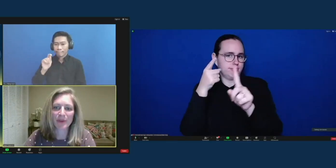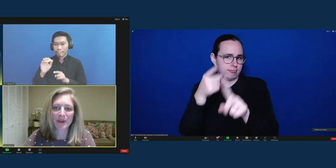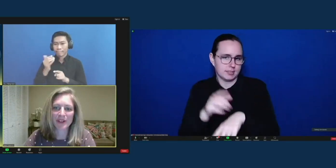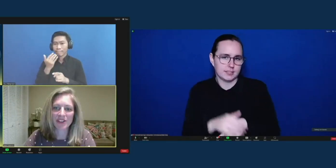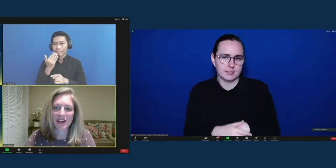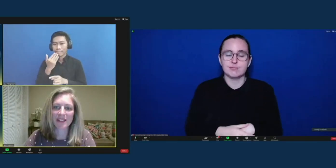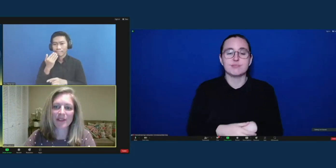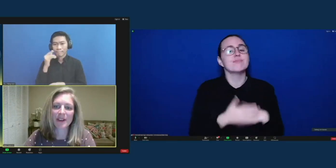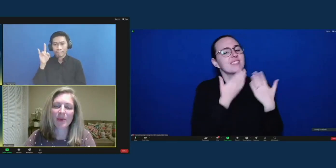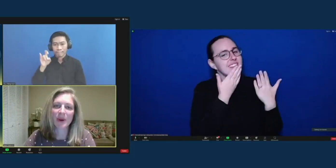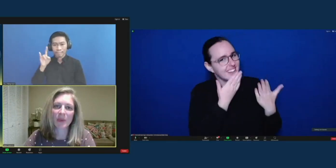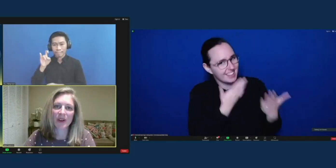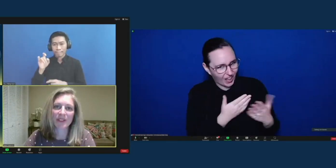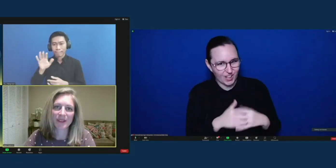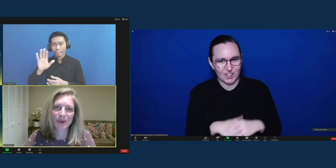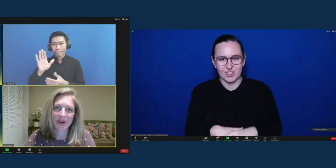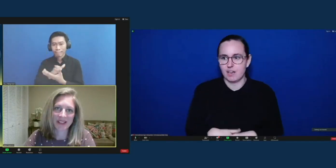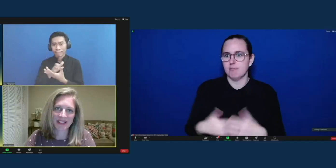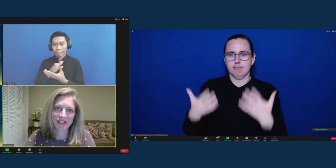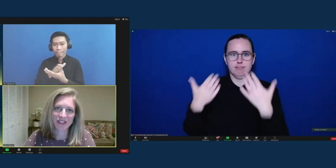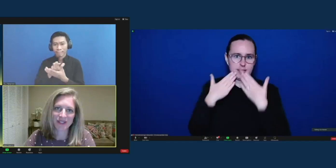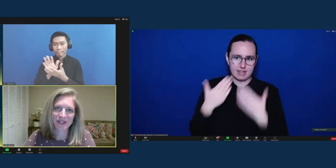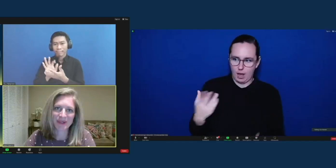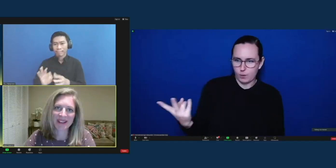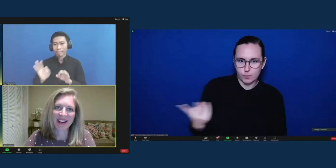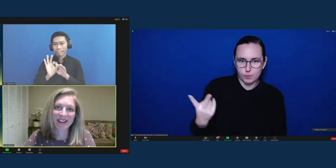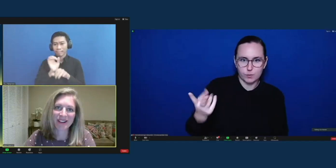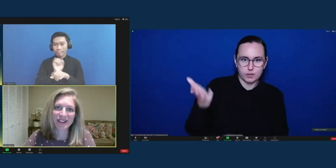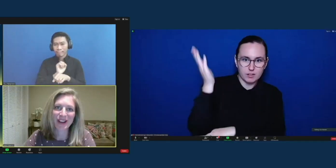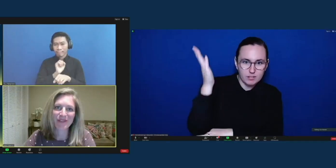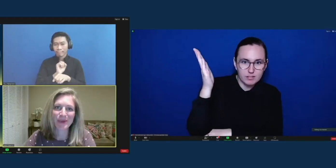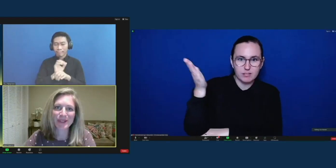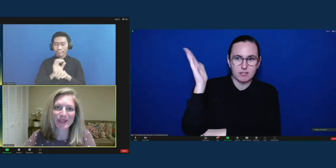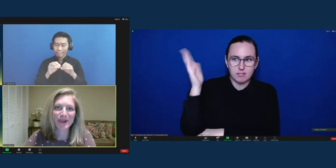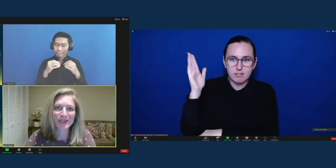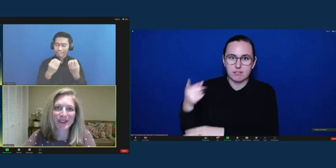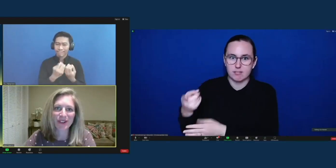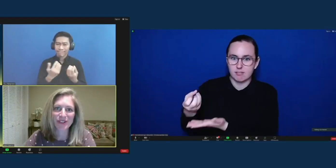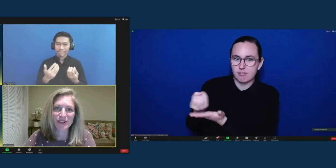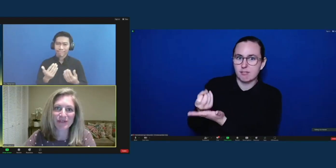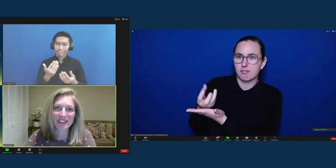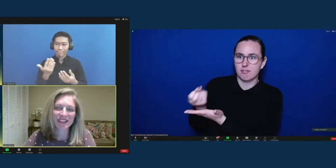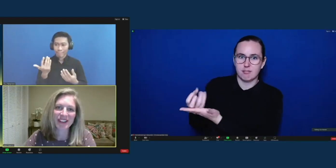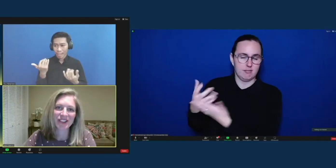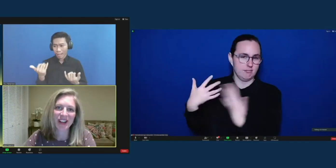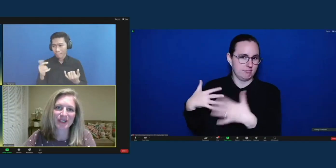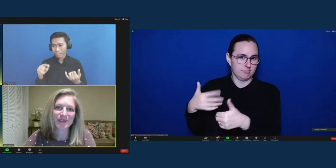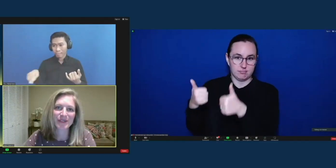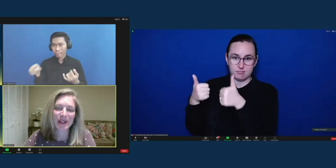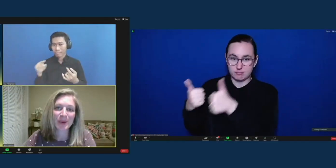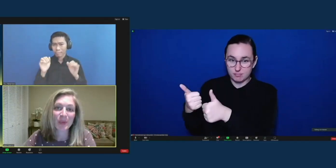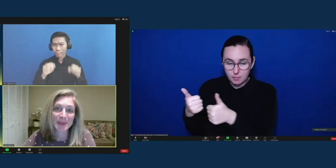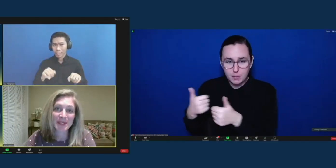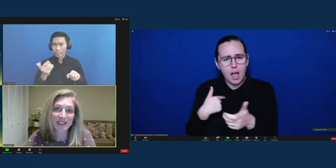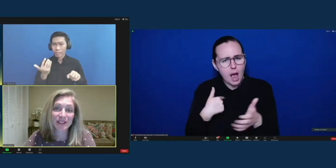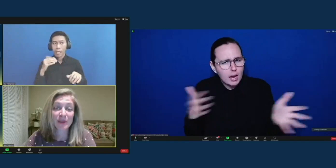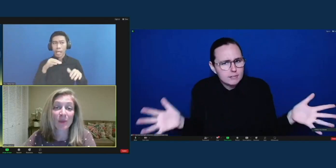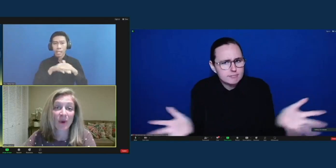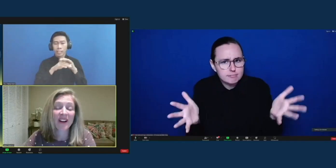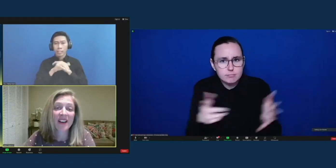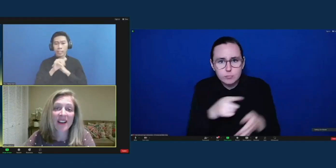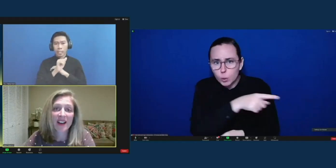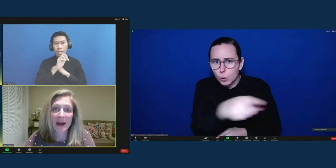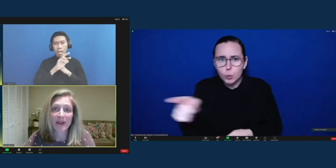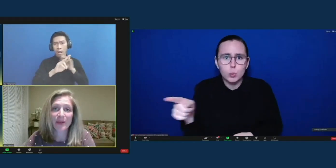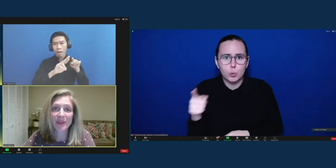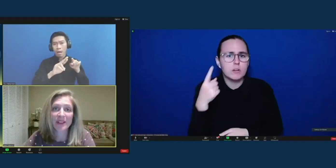both for sharing the very important work that your organizations are doing. I encourage everyone to go to the All Children Reading Grand Challenge for Development website to learn